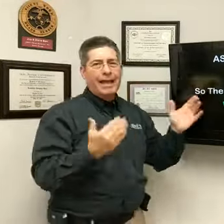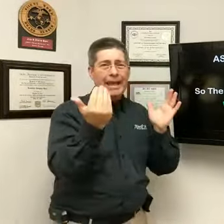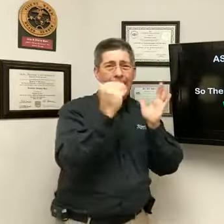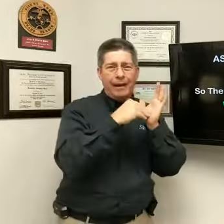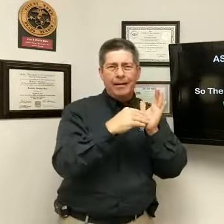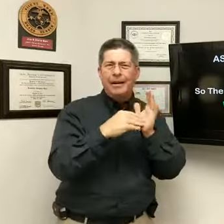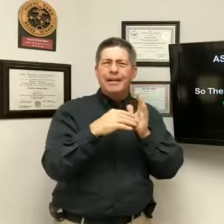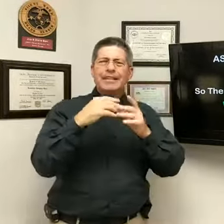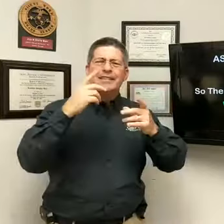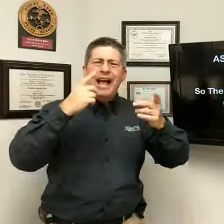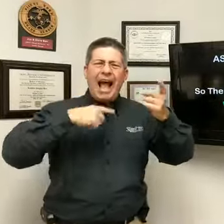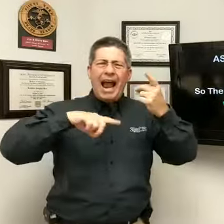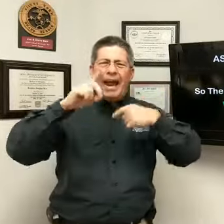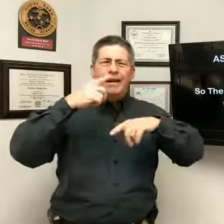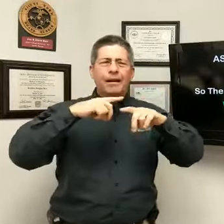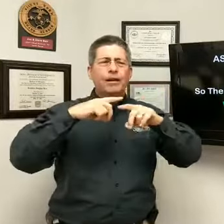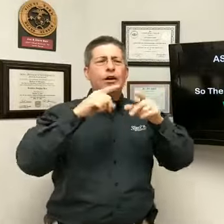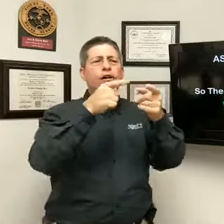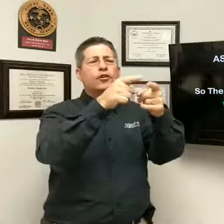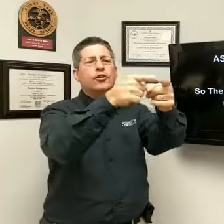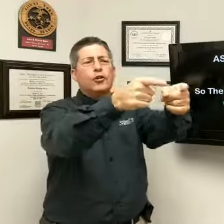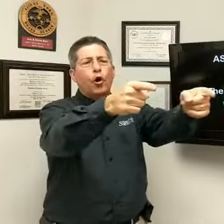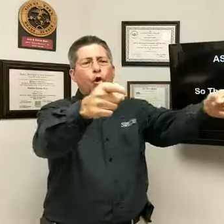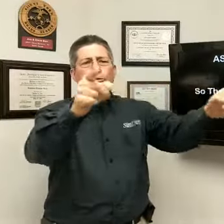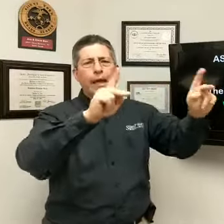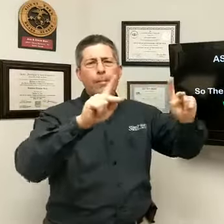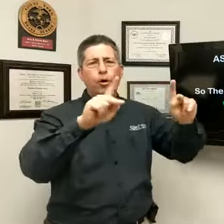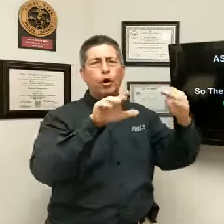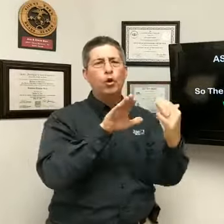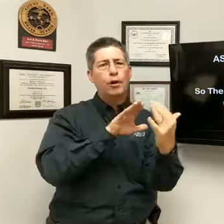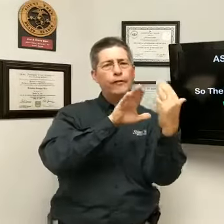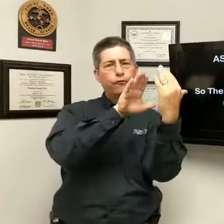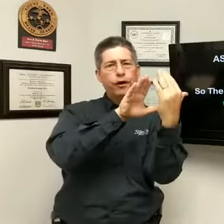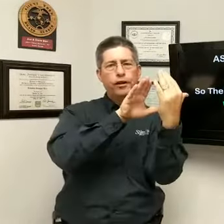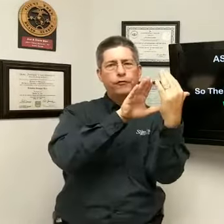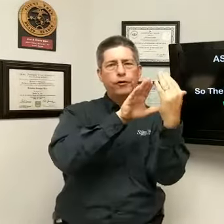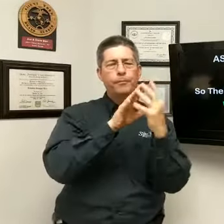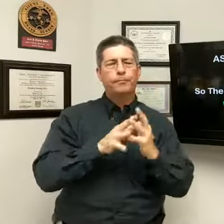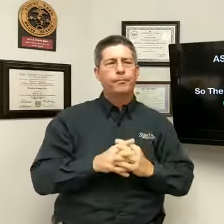Again, sign to those people who are in front of you.